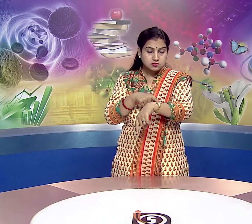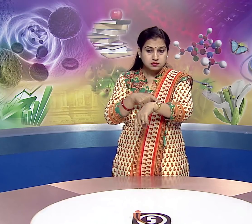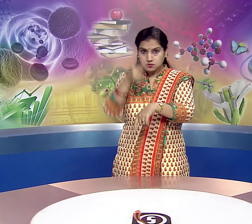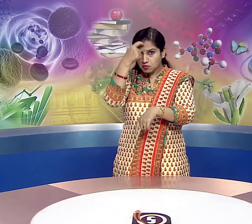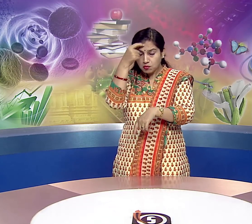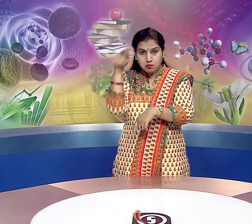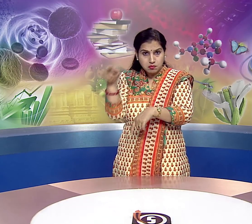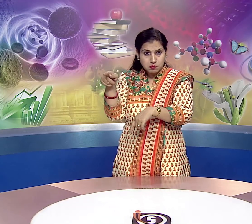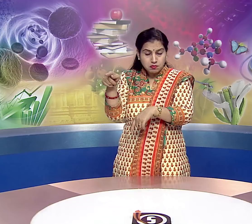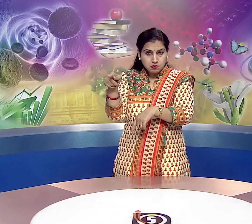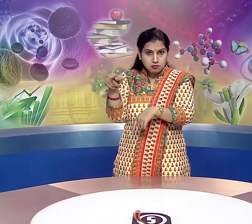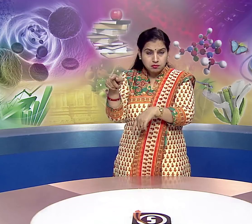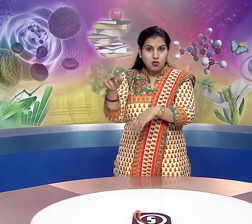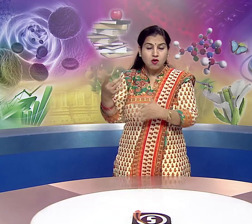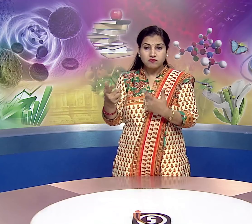problems of vocabulary?"